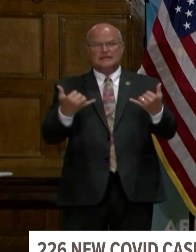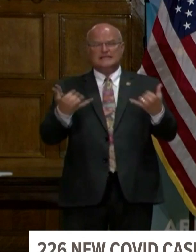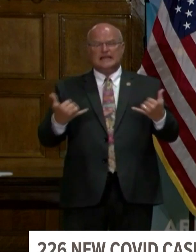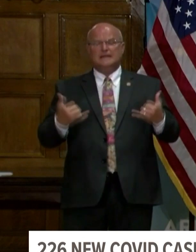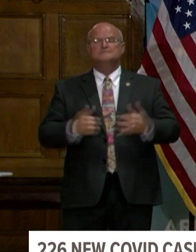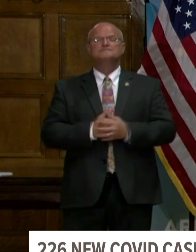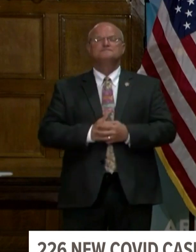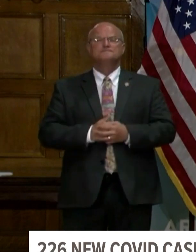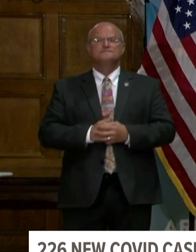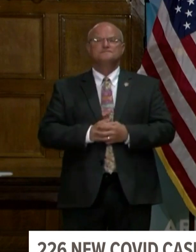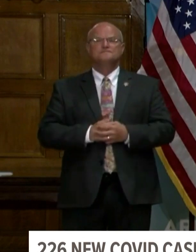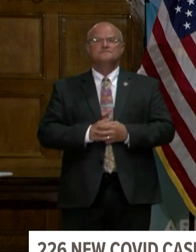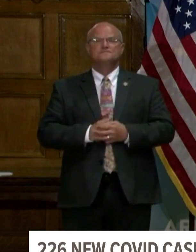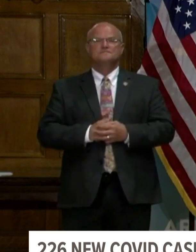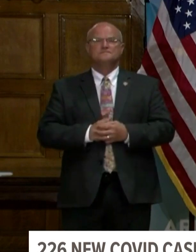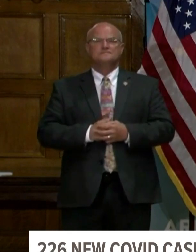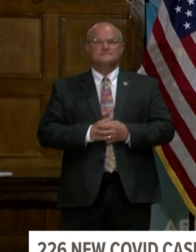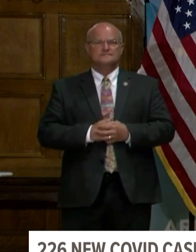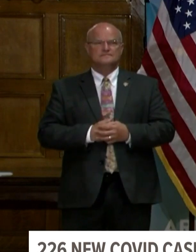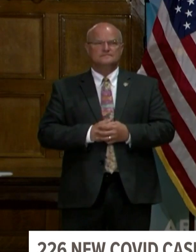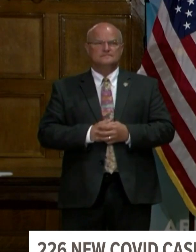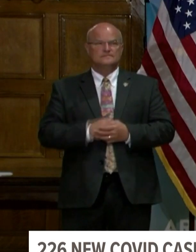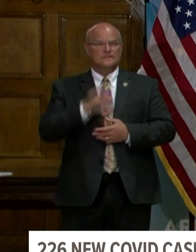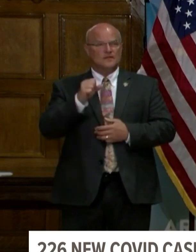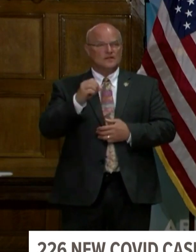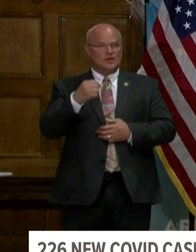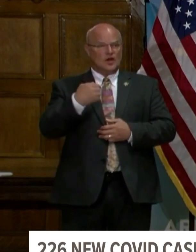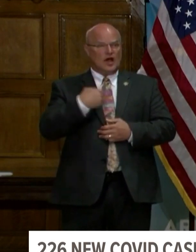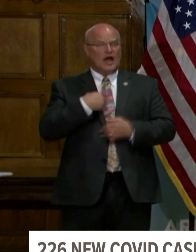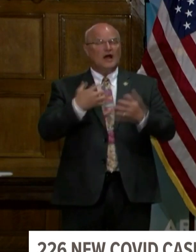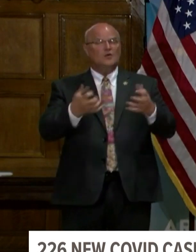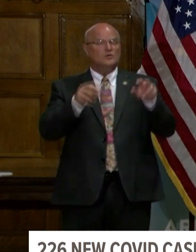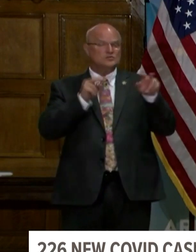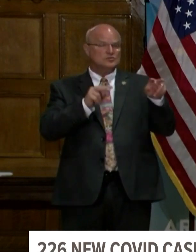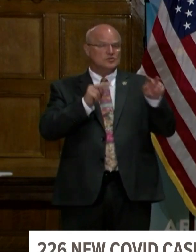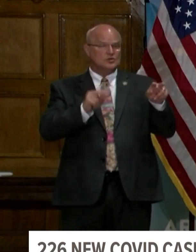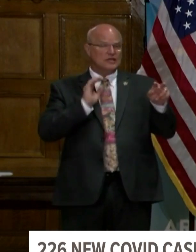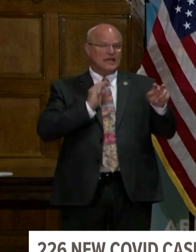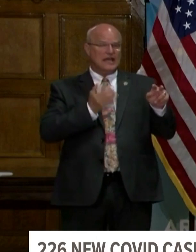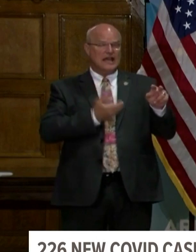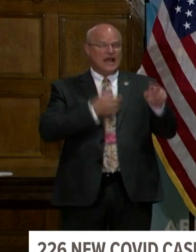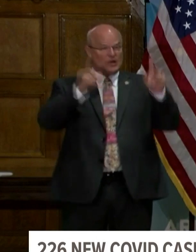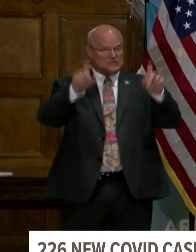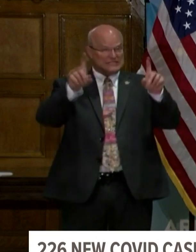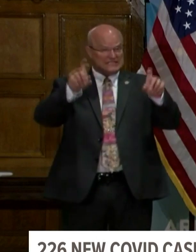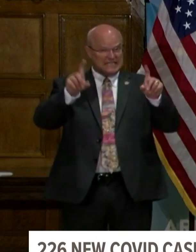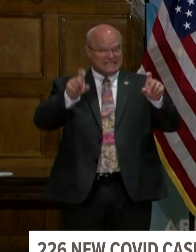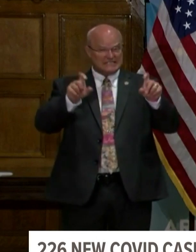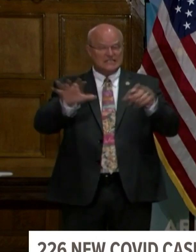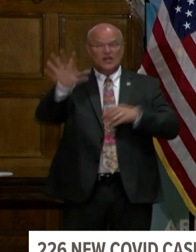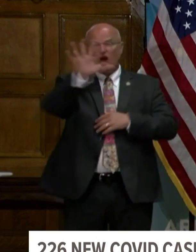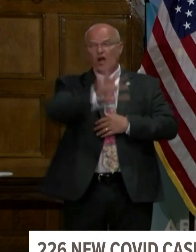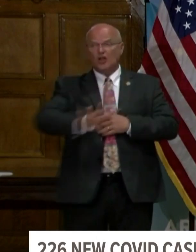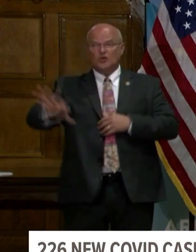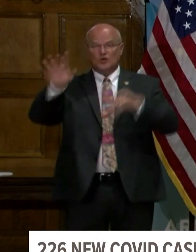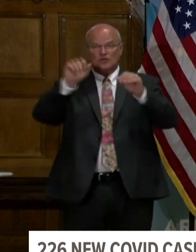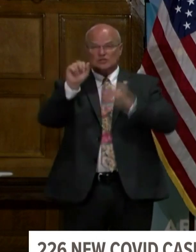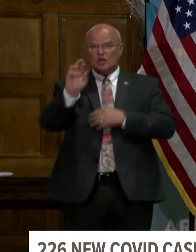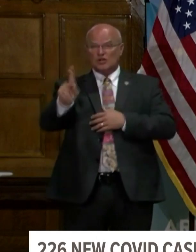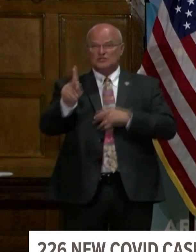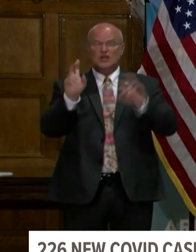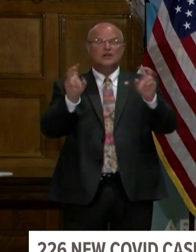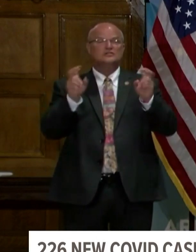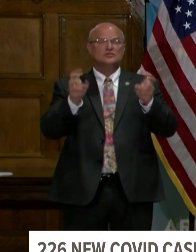today. Let's see what we got here. All right, so I wanted to look at our testing across Arkansas